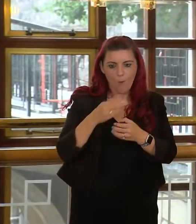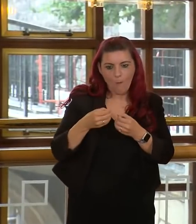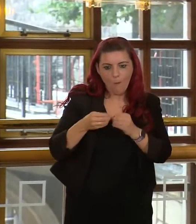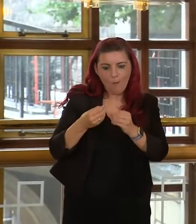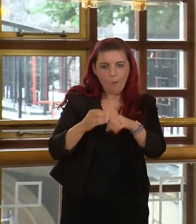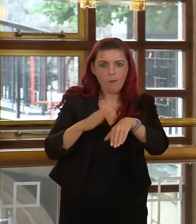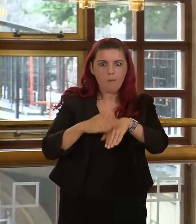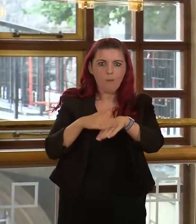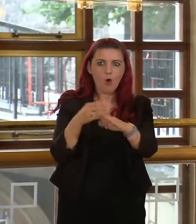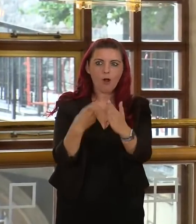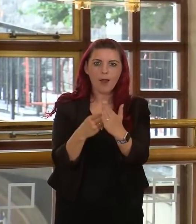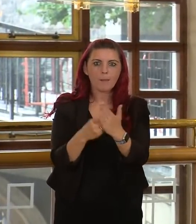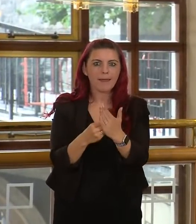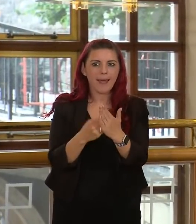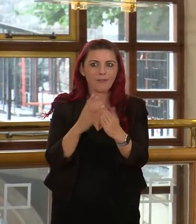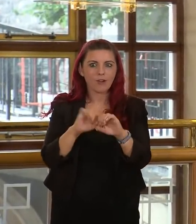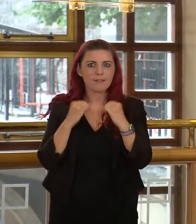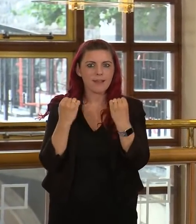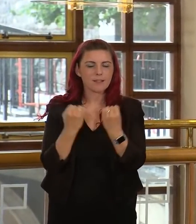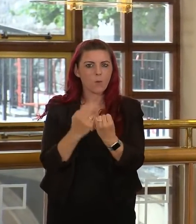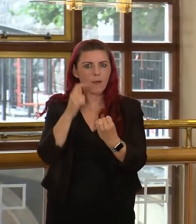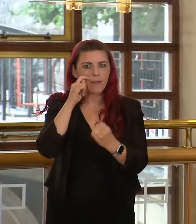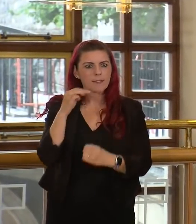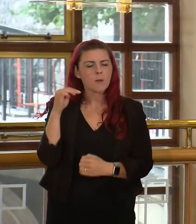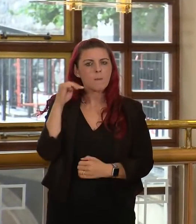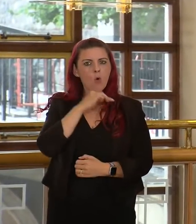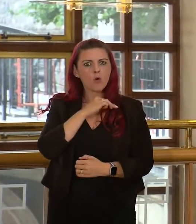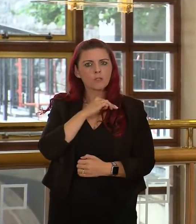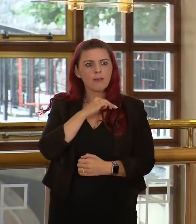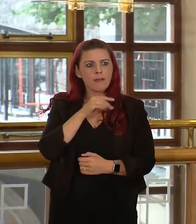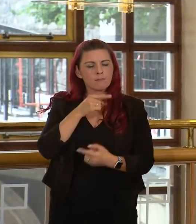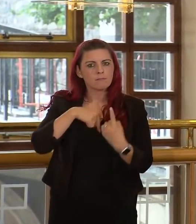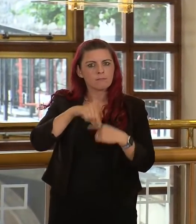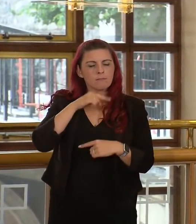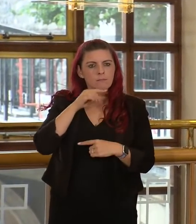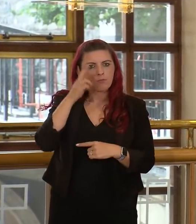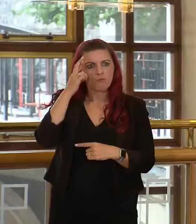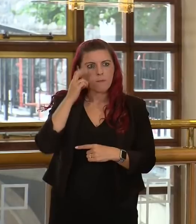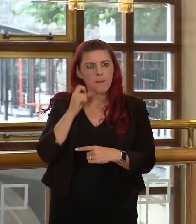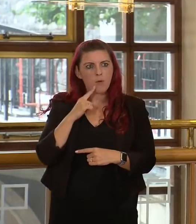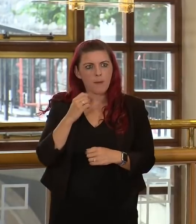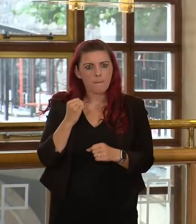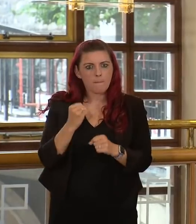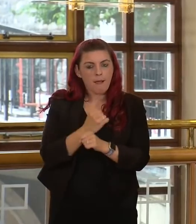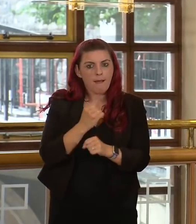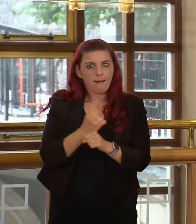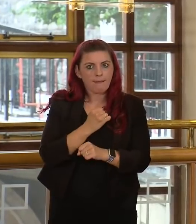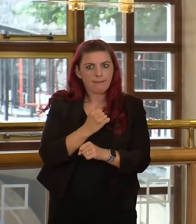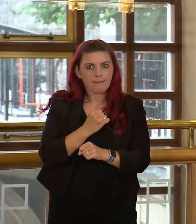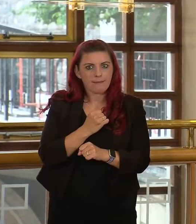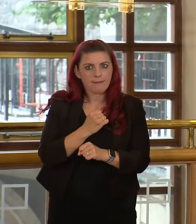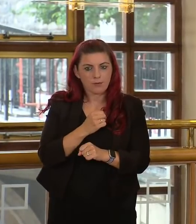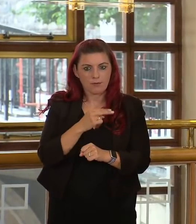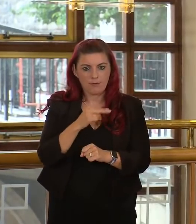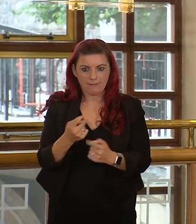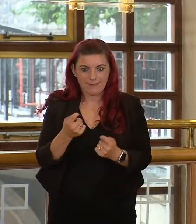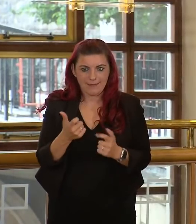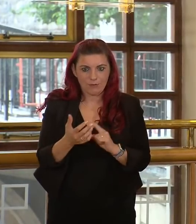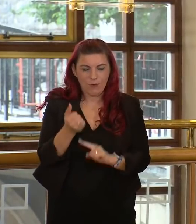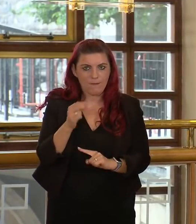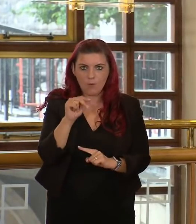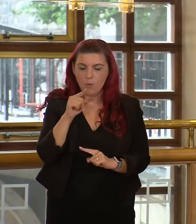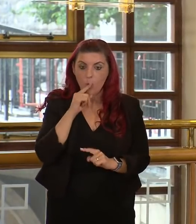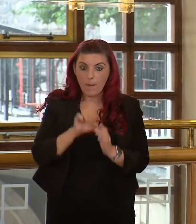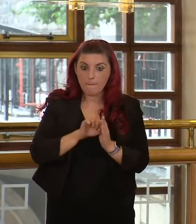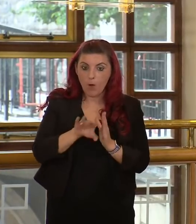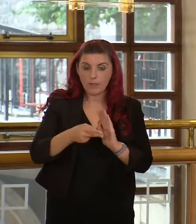economy and of Ireland's society. And I think it's important that we note and remark that this was not inevitable. When we published a